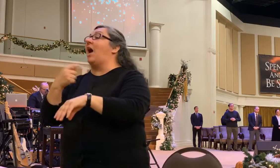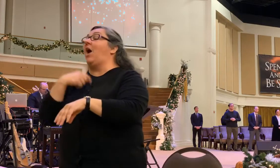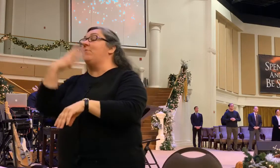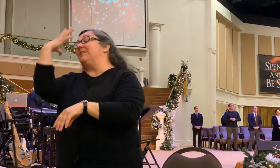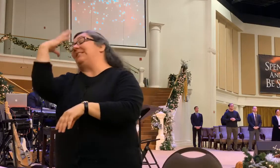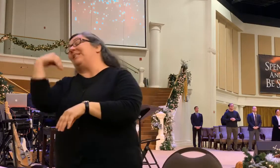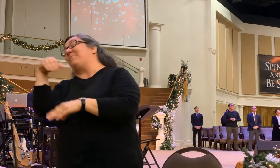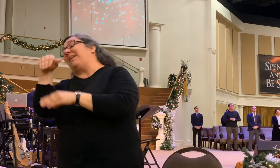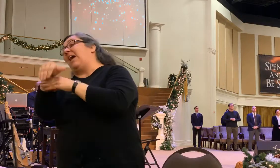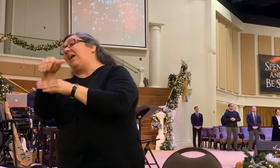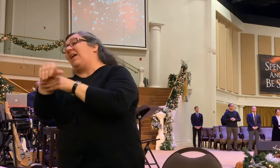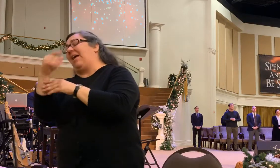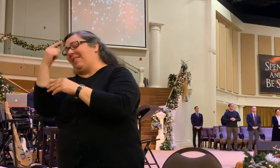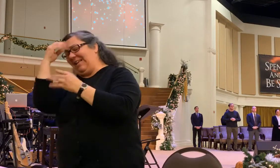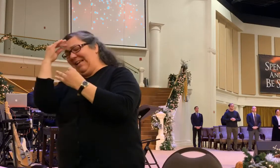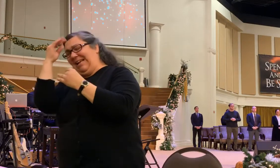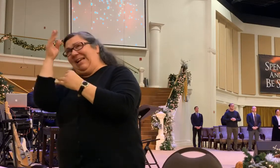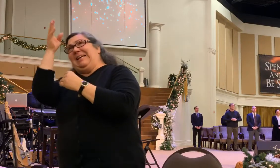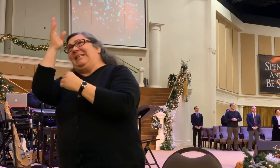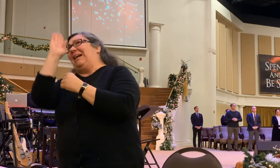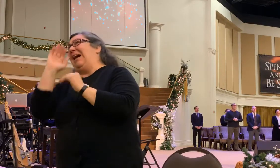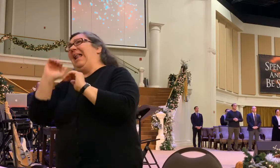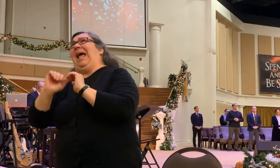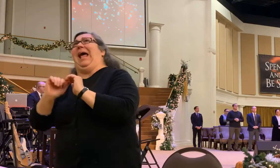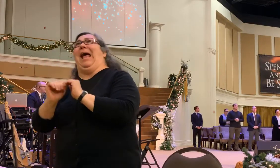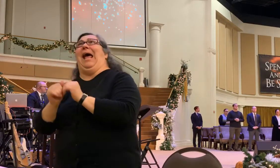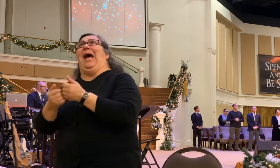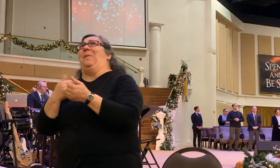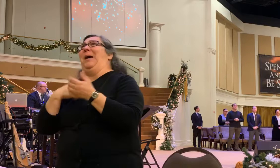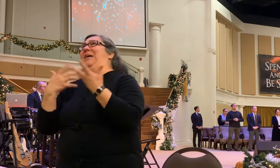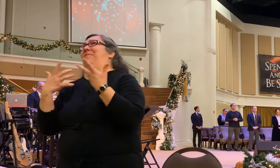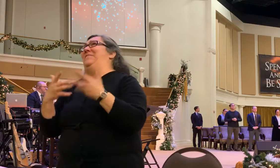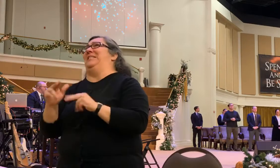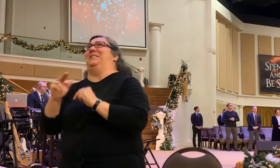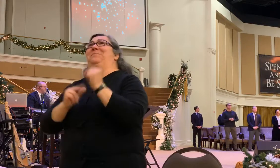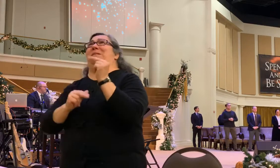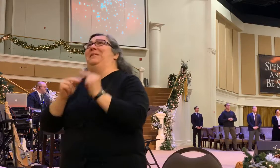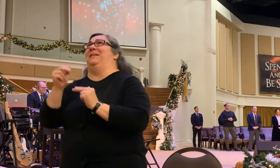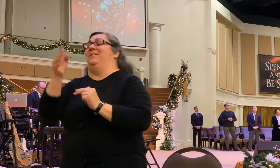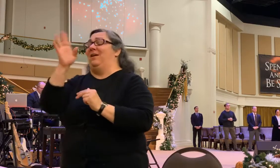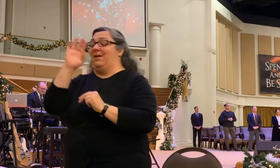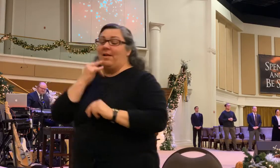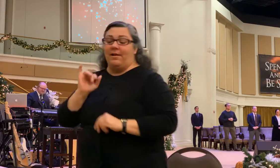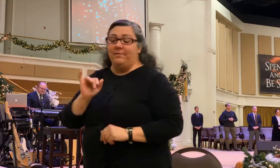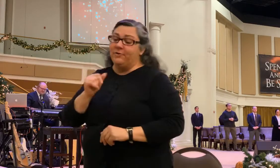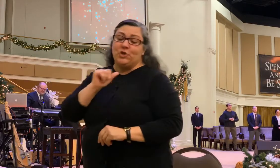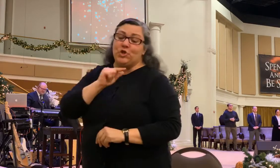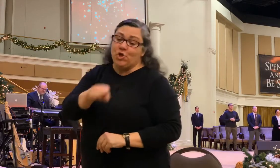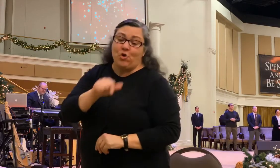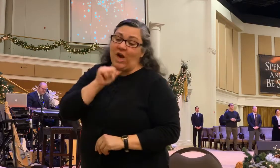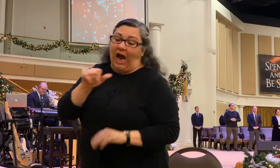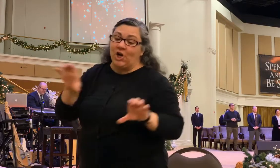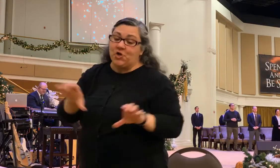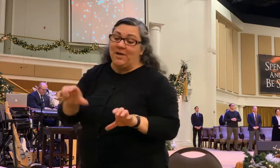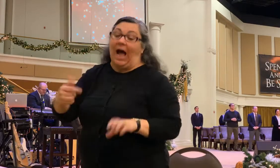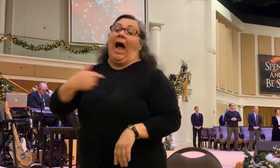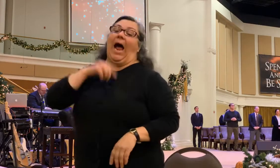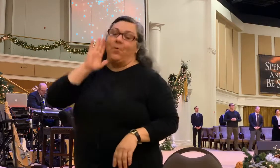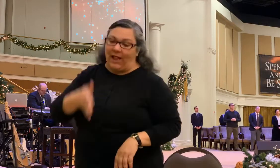At the sea, and I say, God, how am I going to finish this building? And every single time, God says, you're not going to finish this building. I'm going to finish this